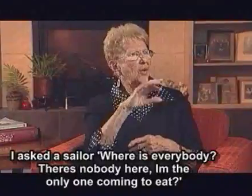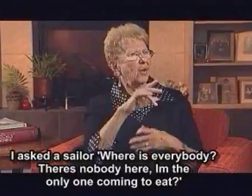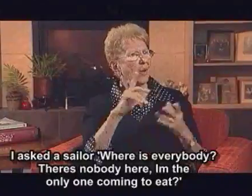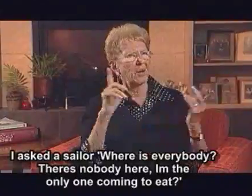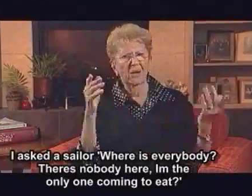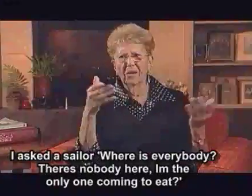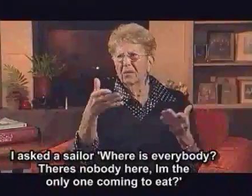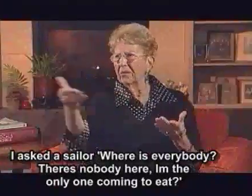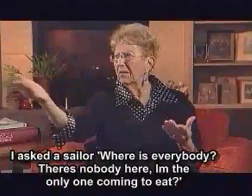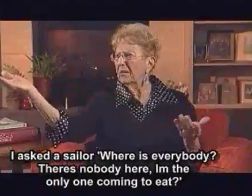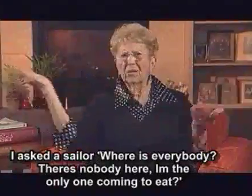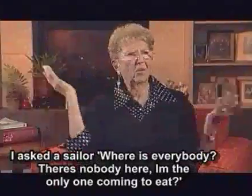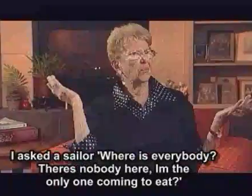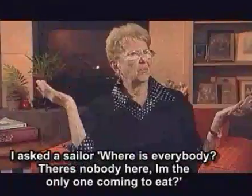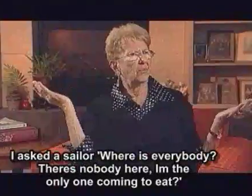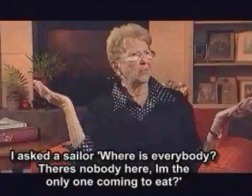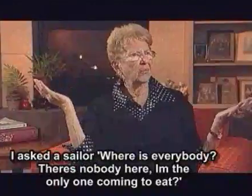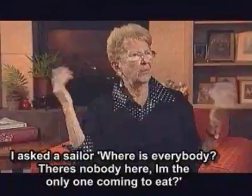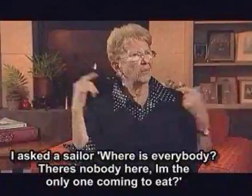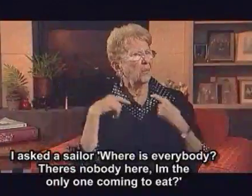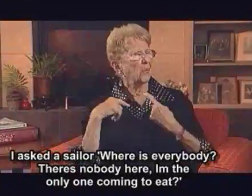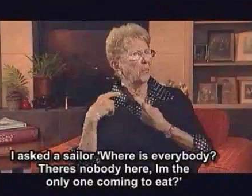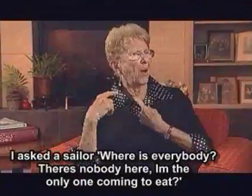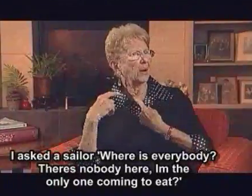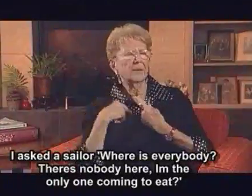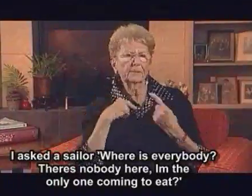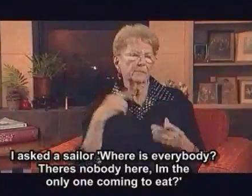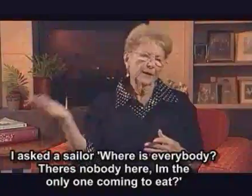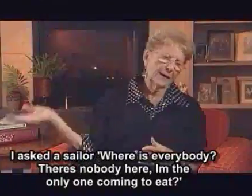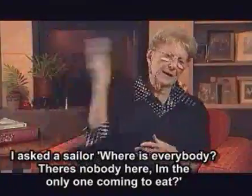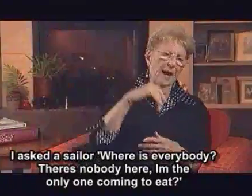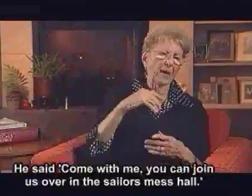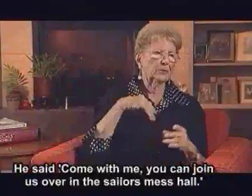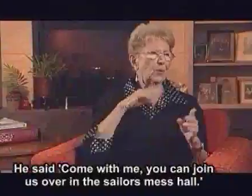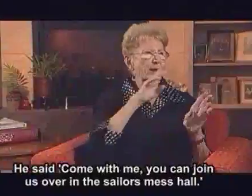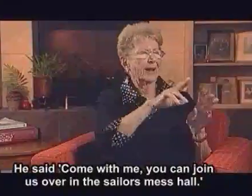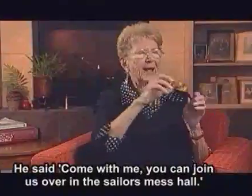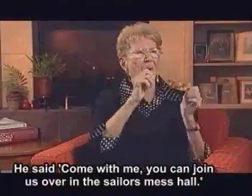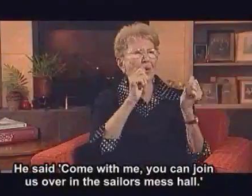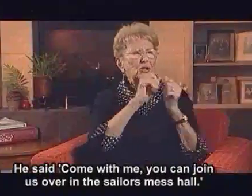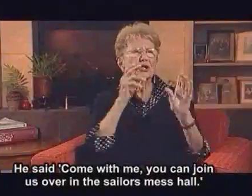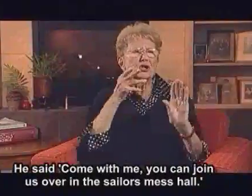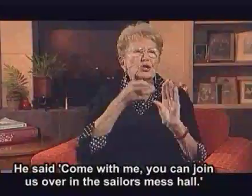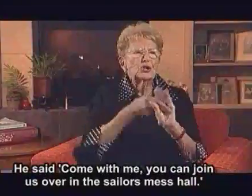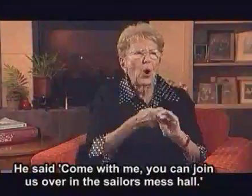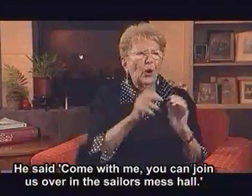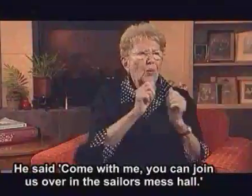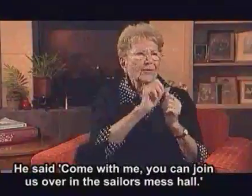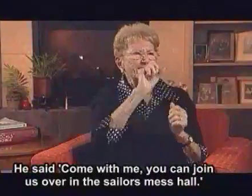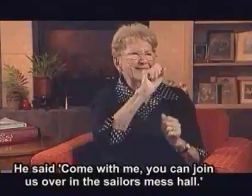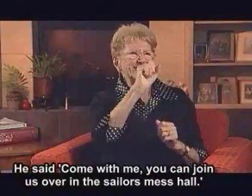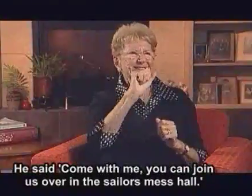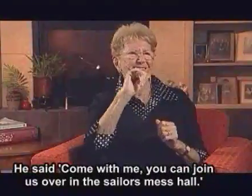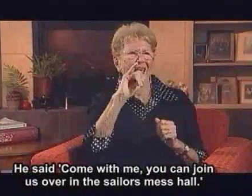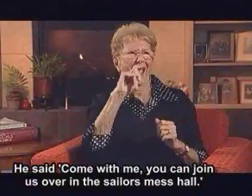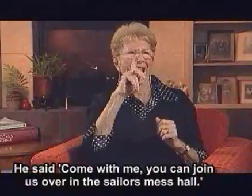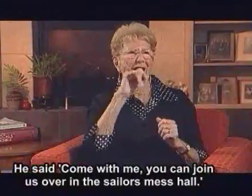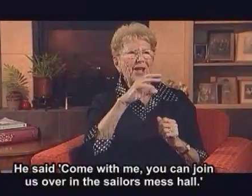I asked a sailor, where is everybody? There's nobody here. I'm the only one coming to eat. He said, well, come with me. You can join us sailors over in